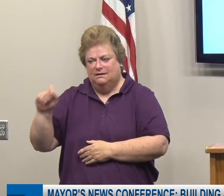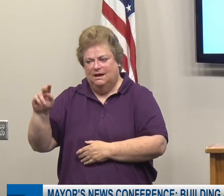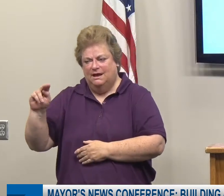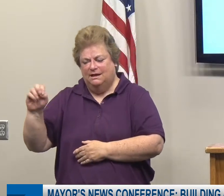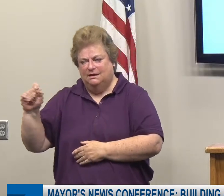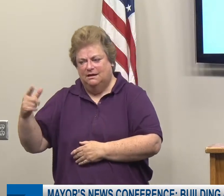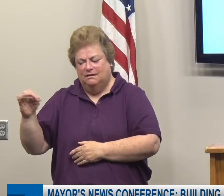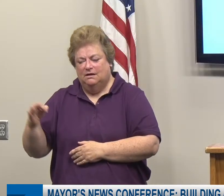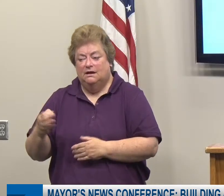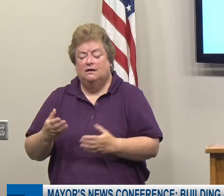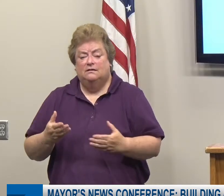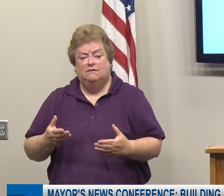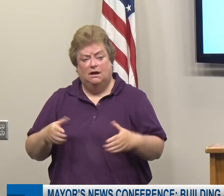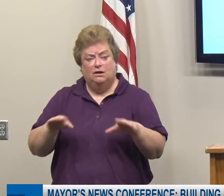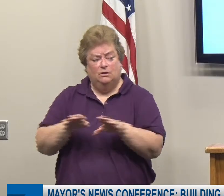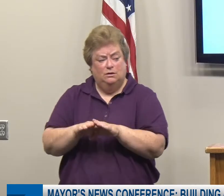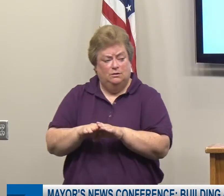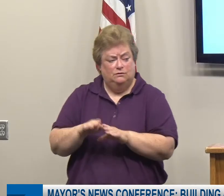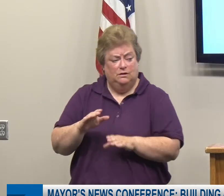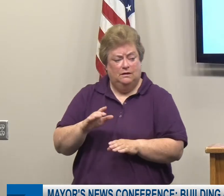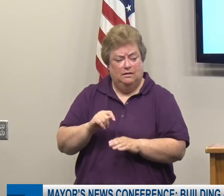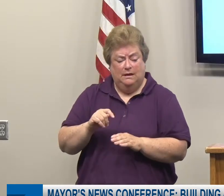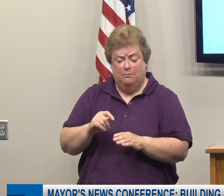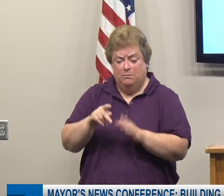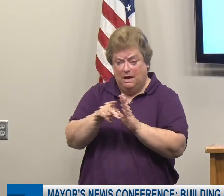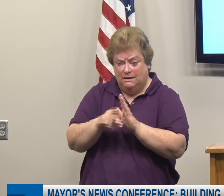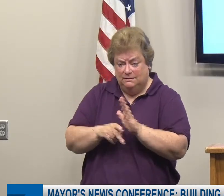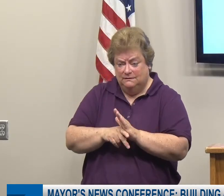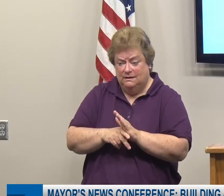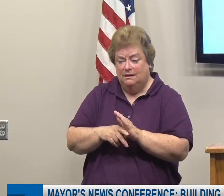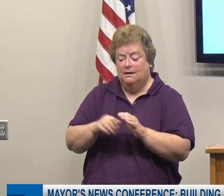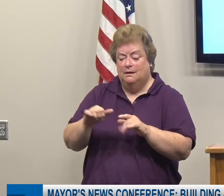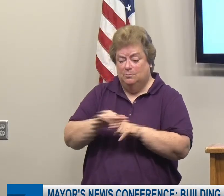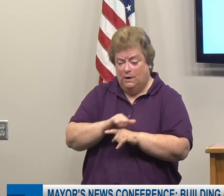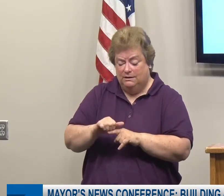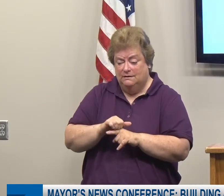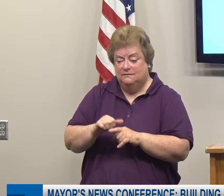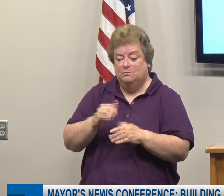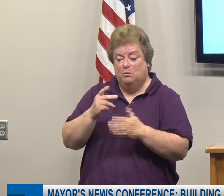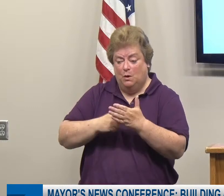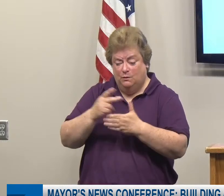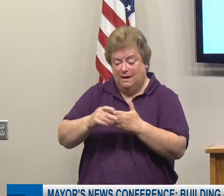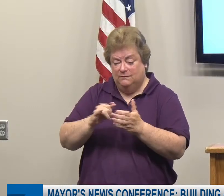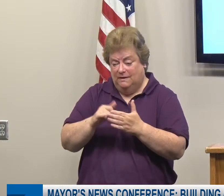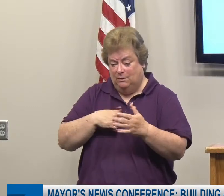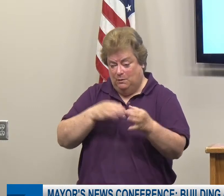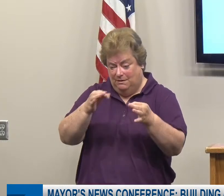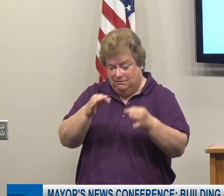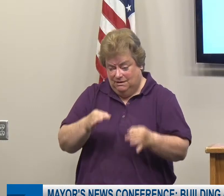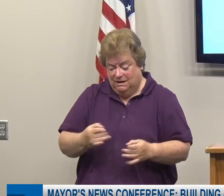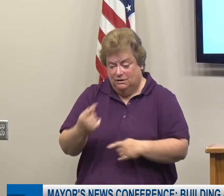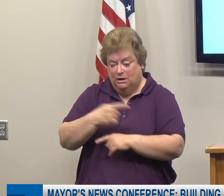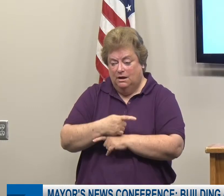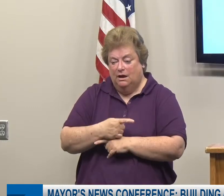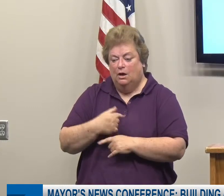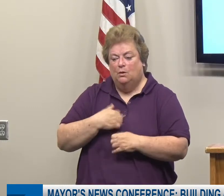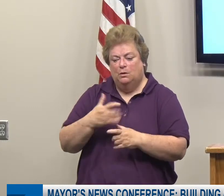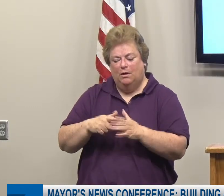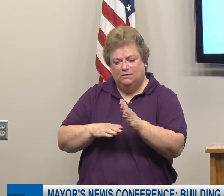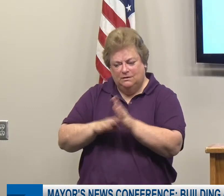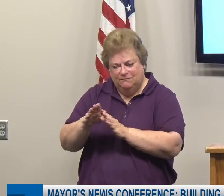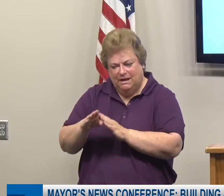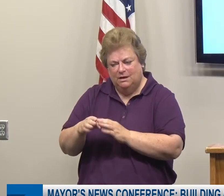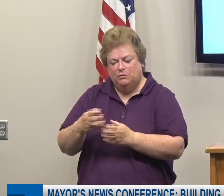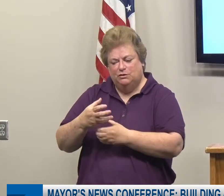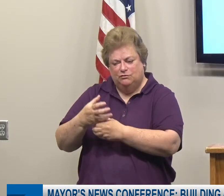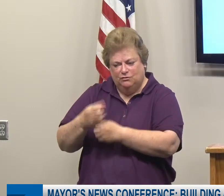In conclusion, the policies, practices, and programs that we have outlined today are designed to foster trust and community